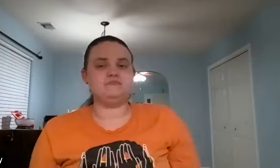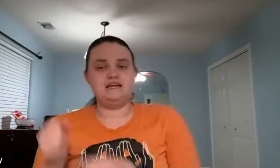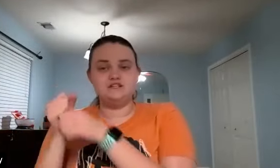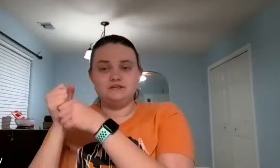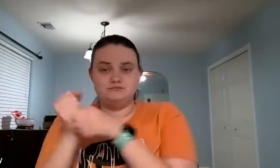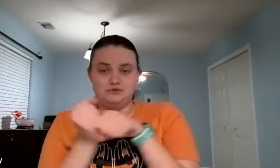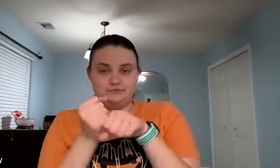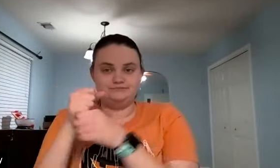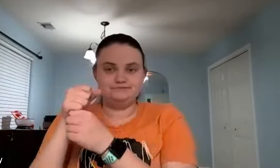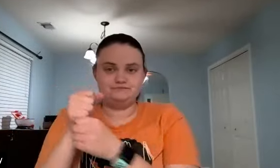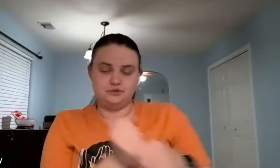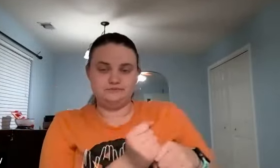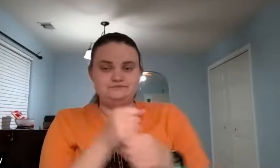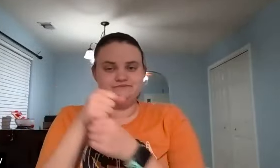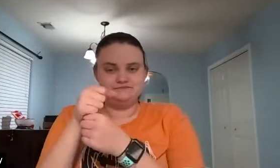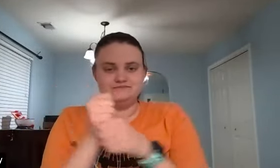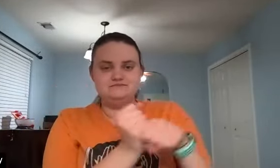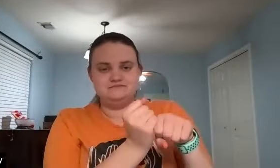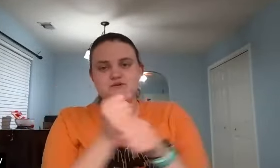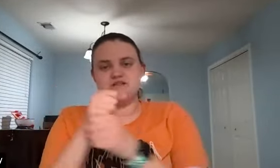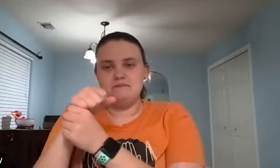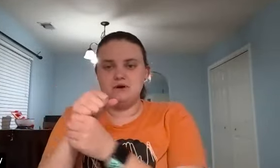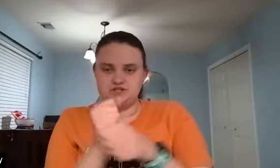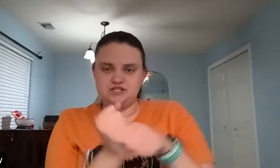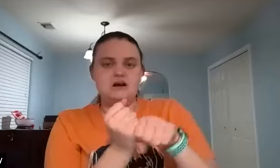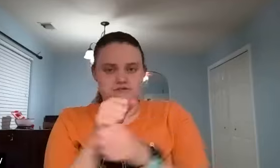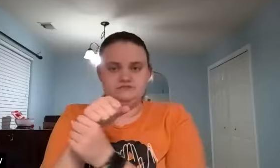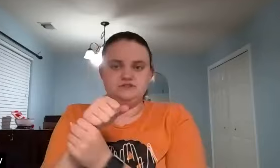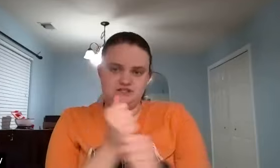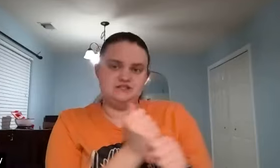And so it's broom. So it's that motion of just this